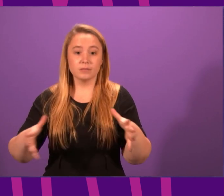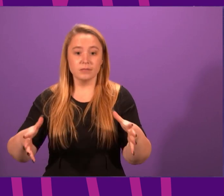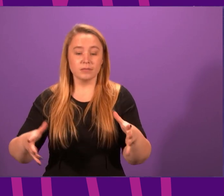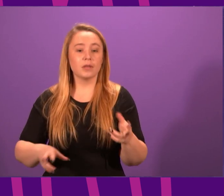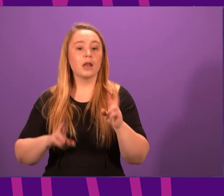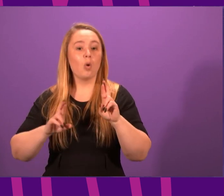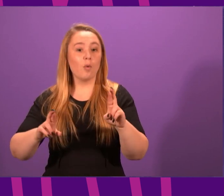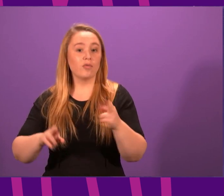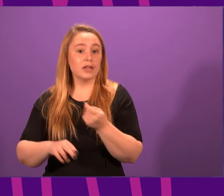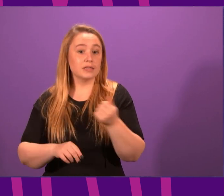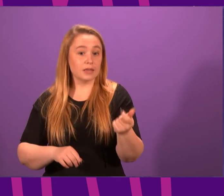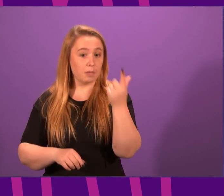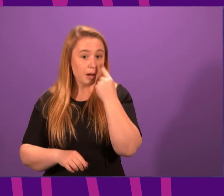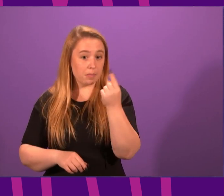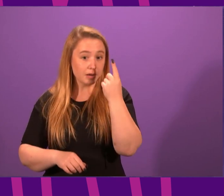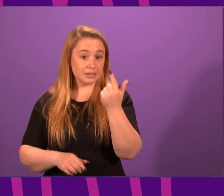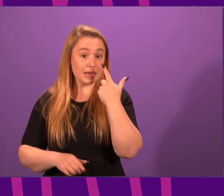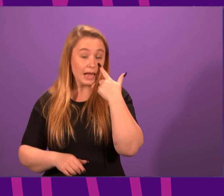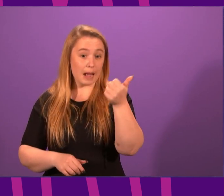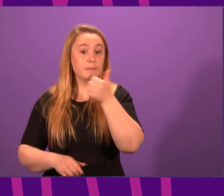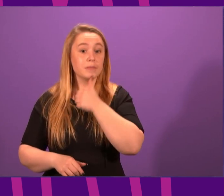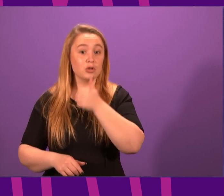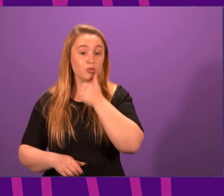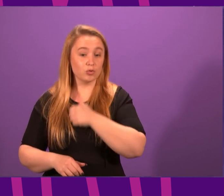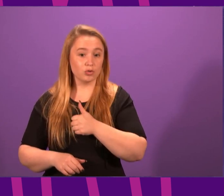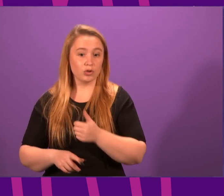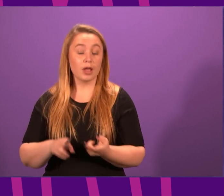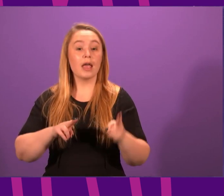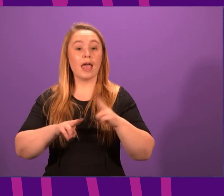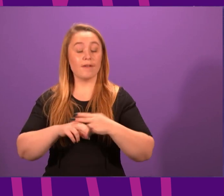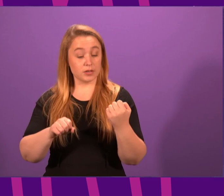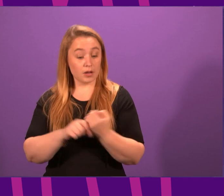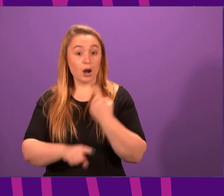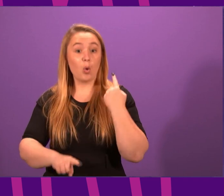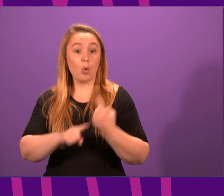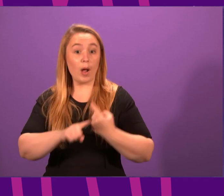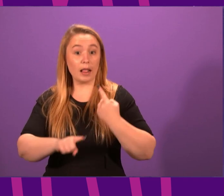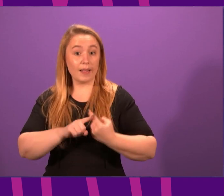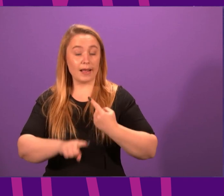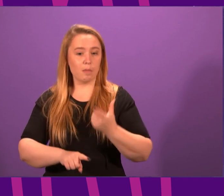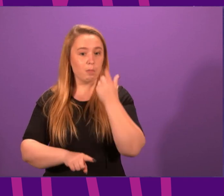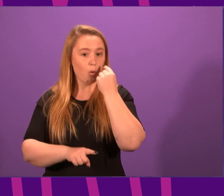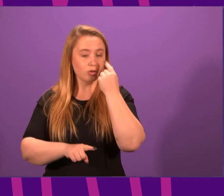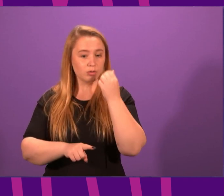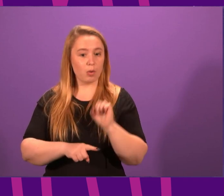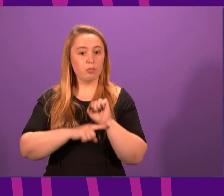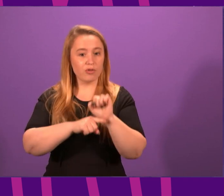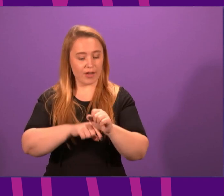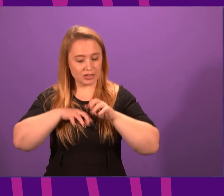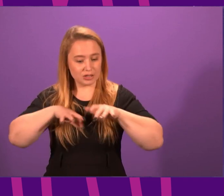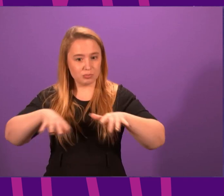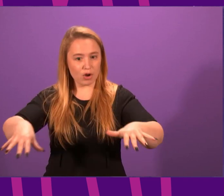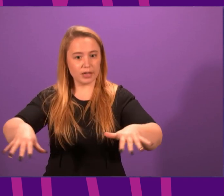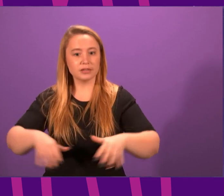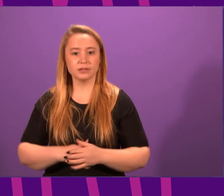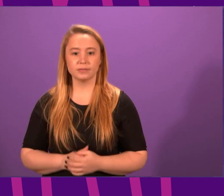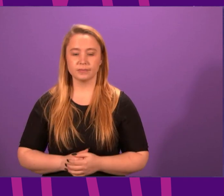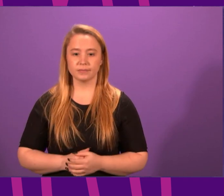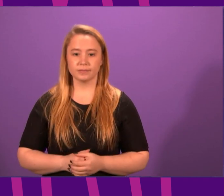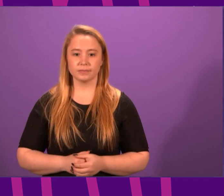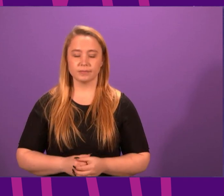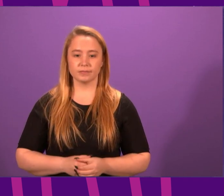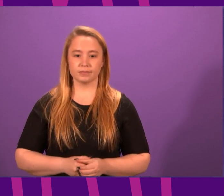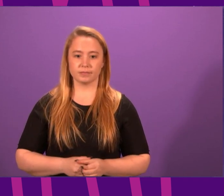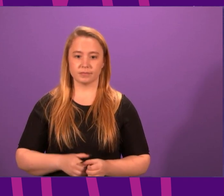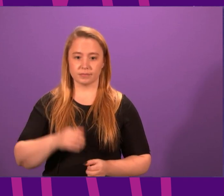that capacity could be used, because again, if it's done quickly, then it might prevent a lot of spread that's happening at the